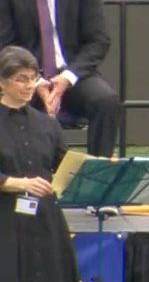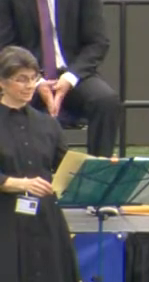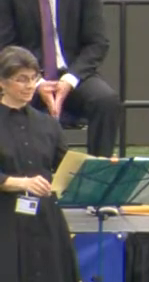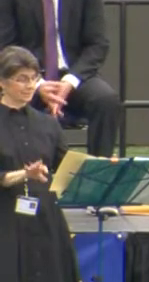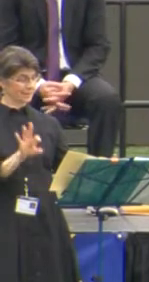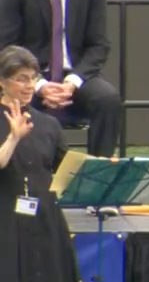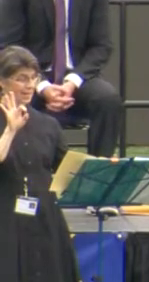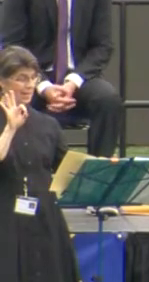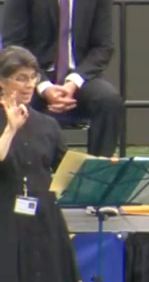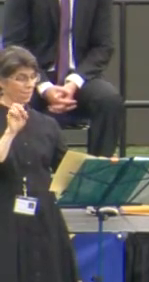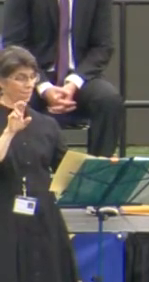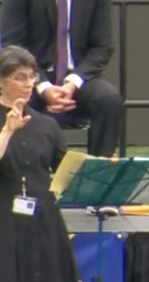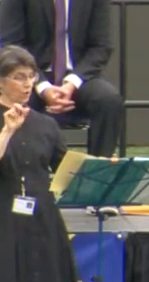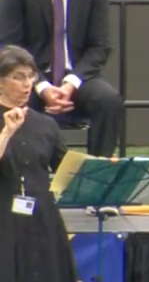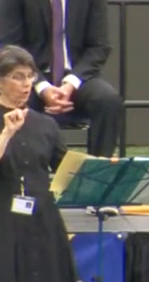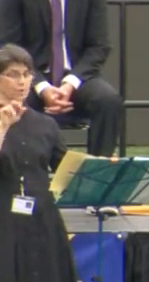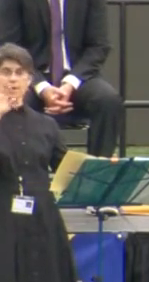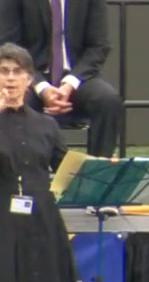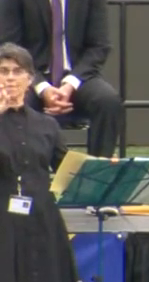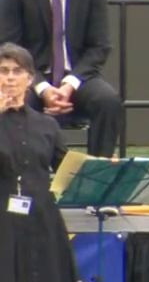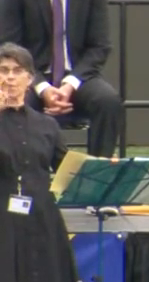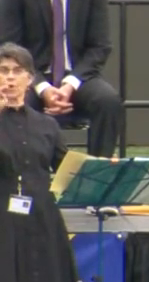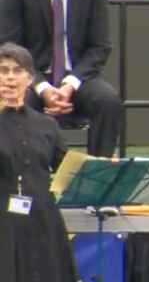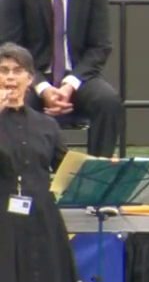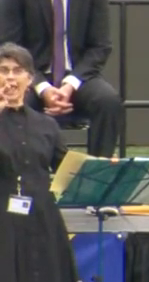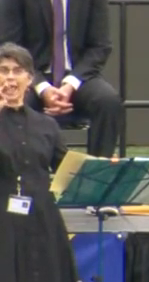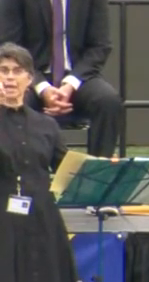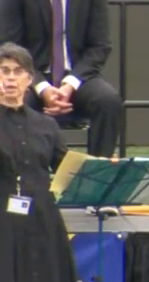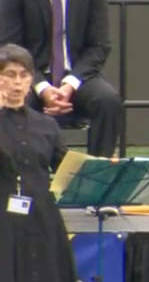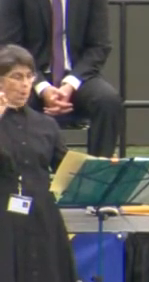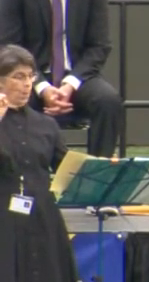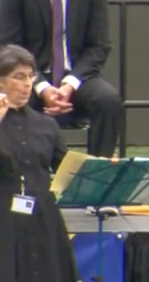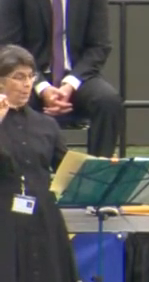Fernando López Shelwa.